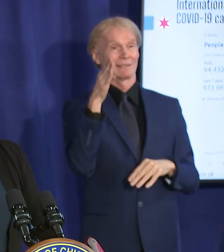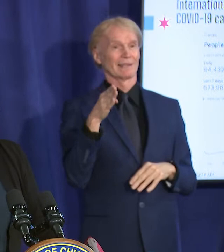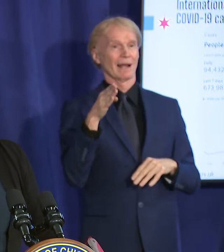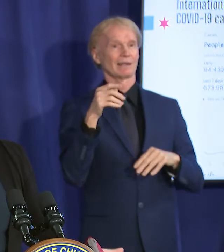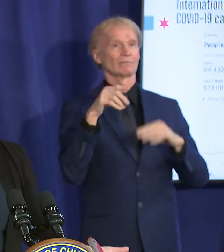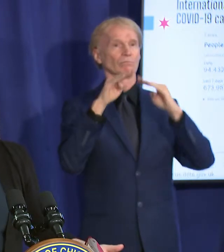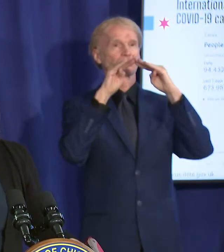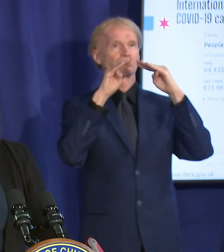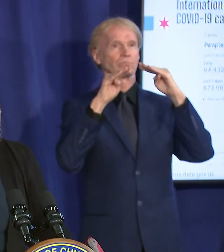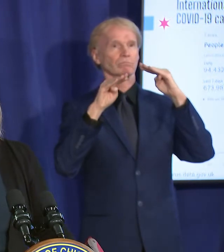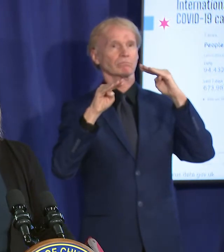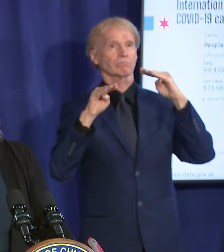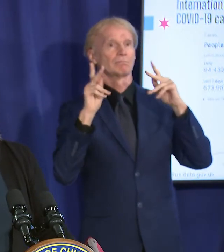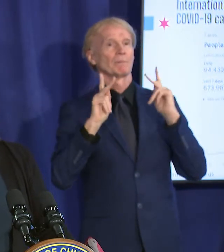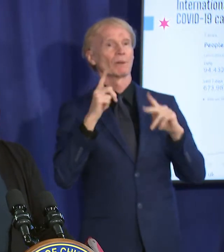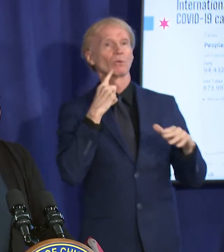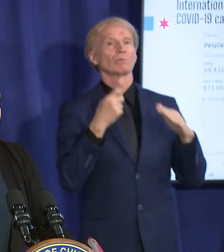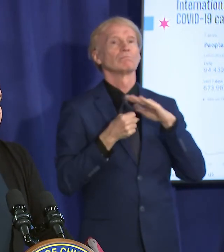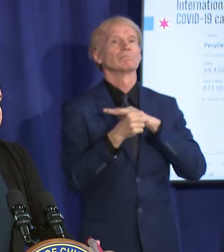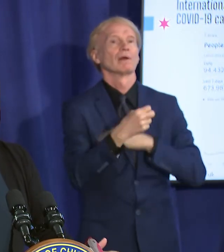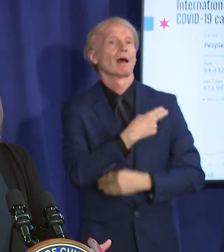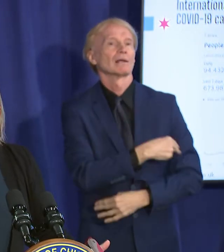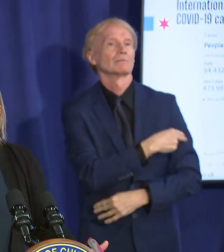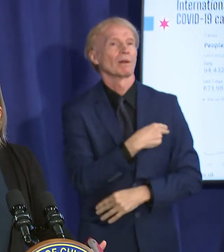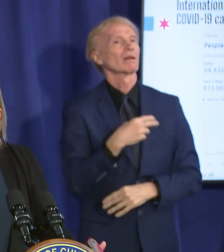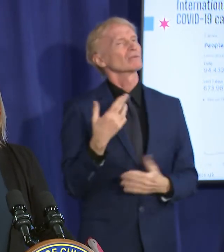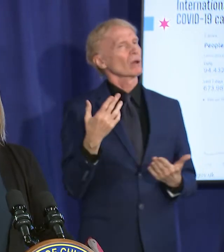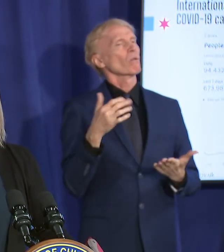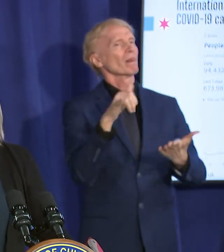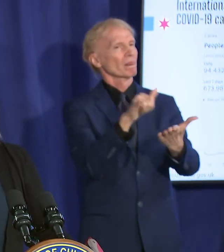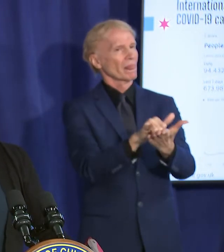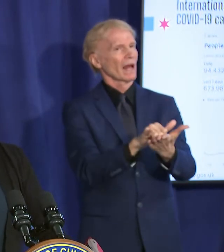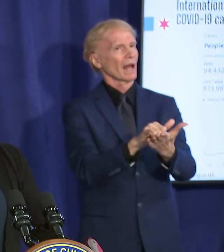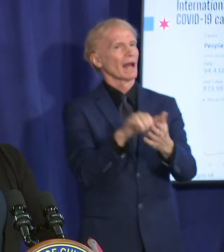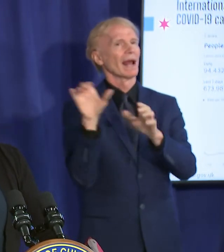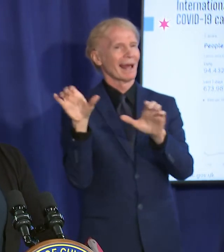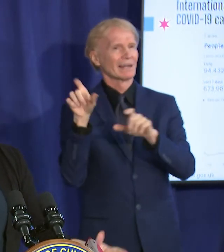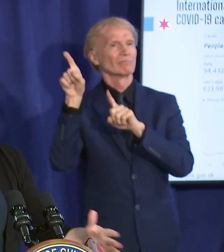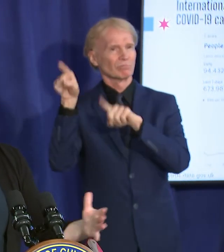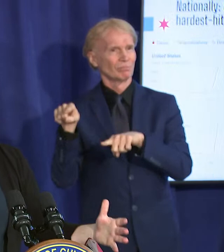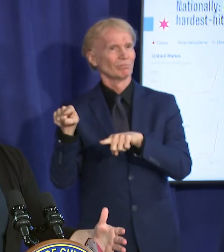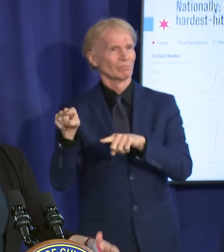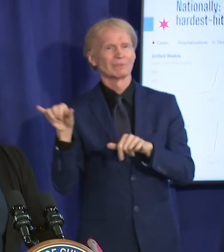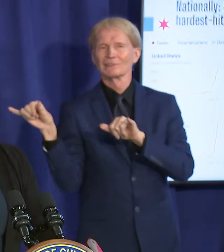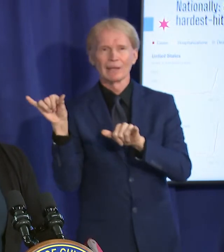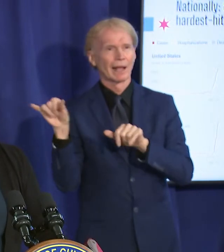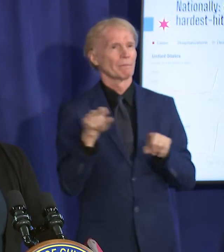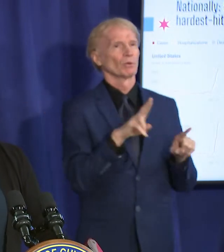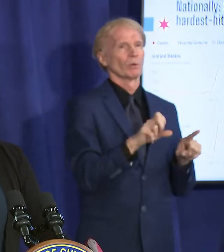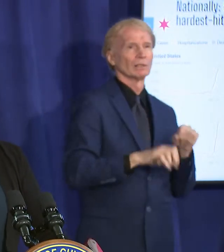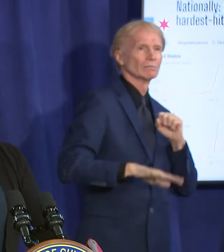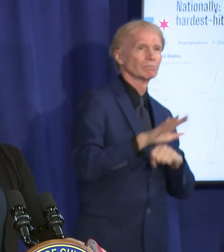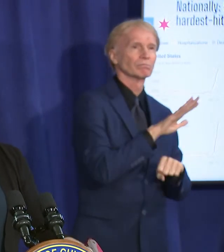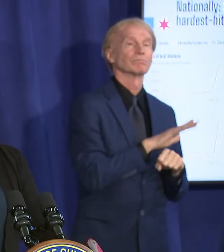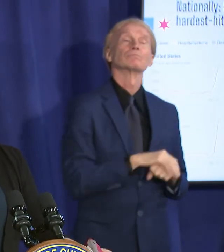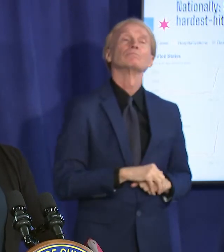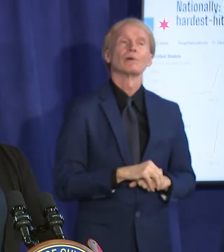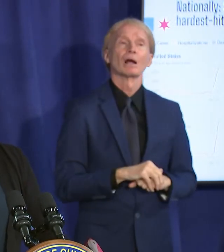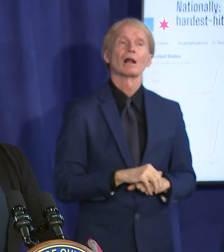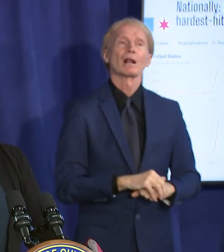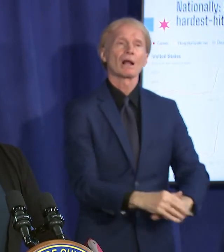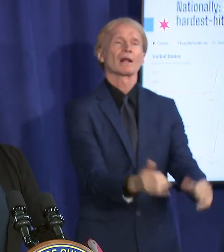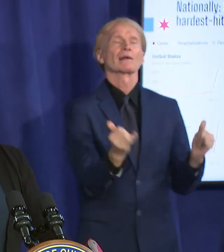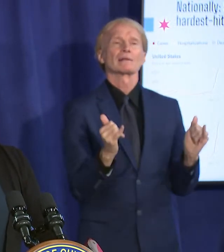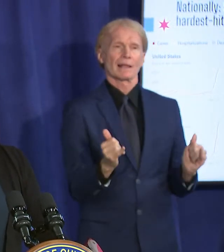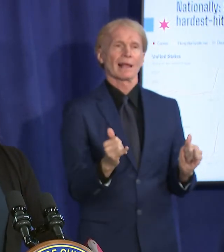plateauing among patients who are hospitalized. So this is behaving here just as it is behaving in other similar places. And then we are